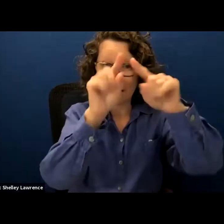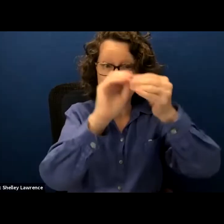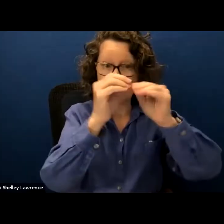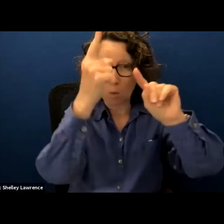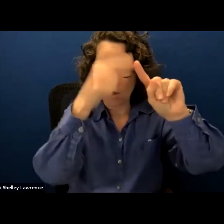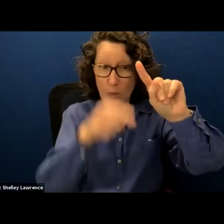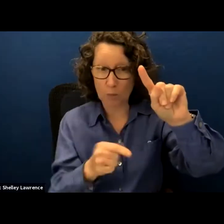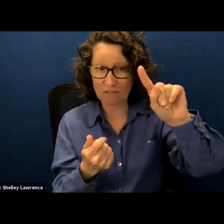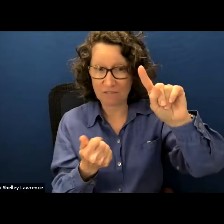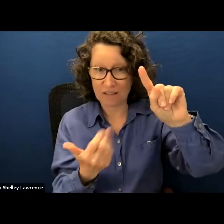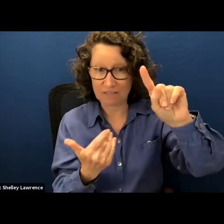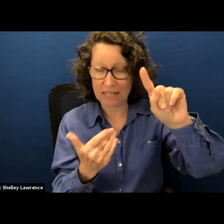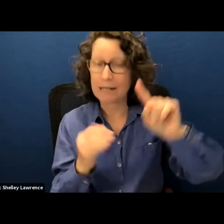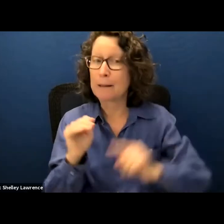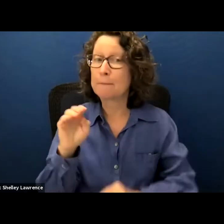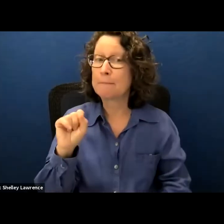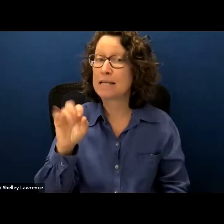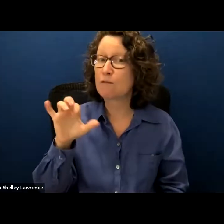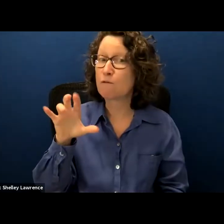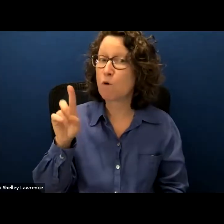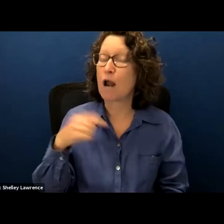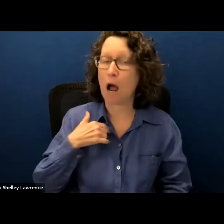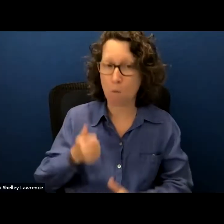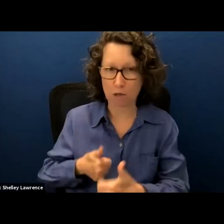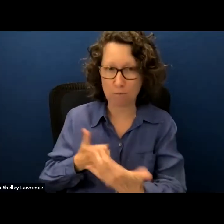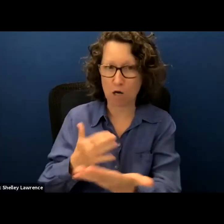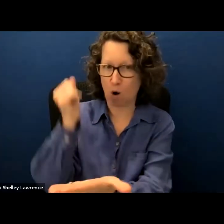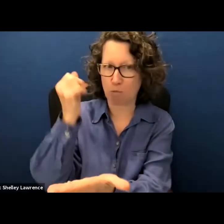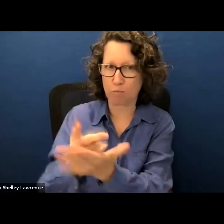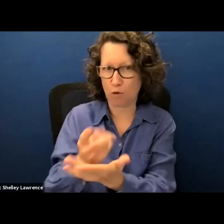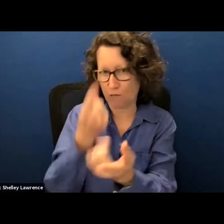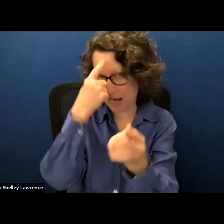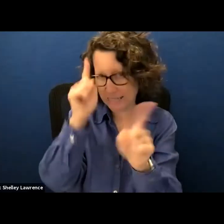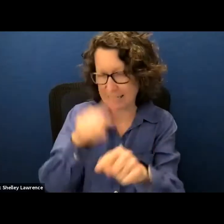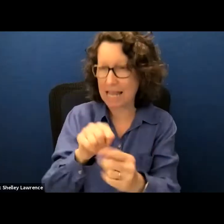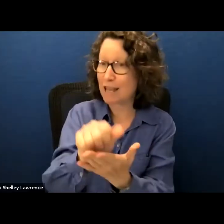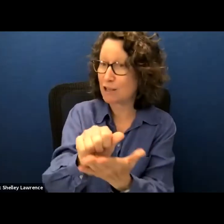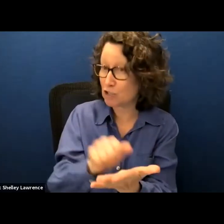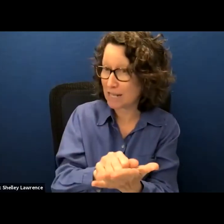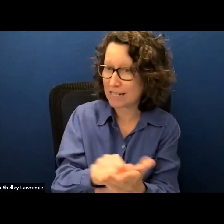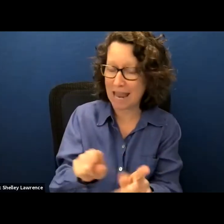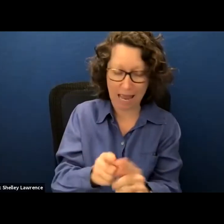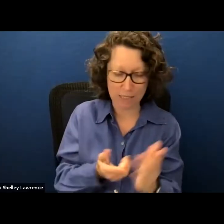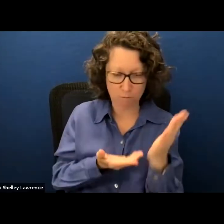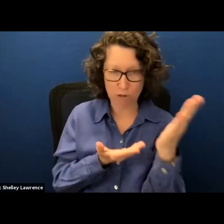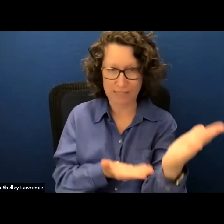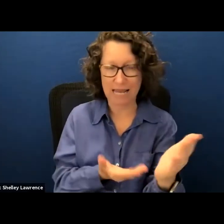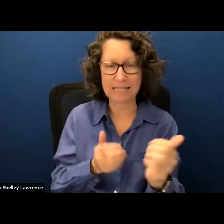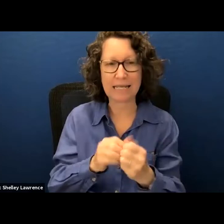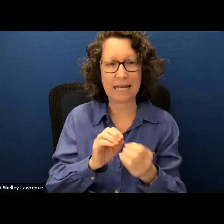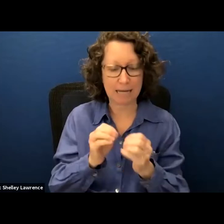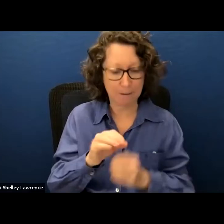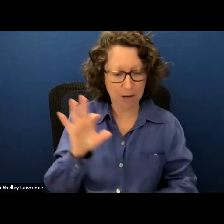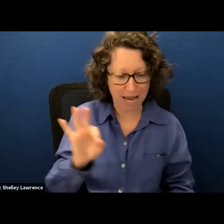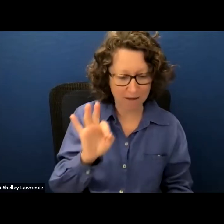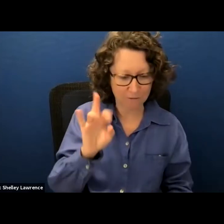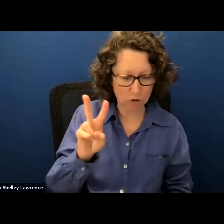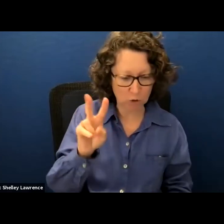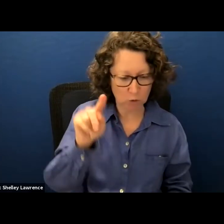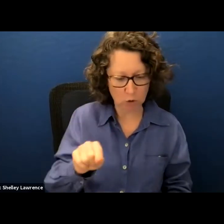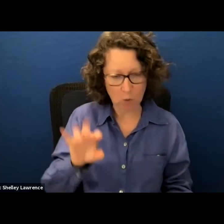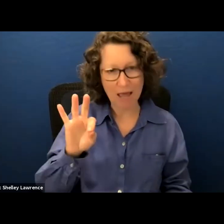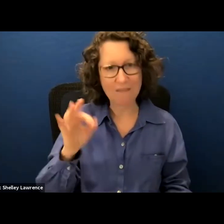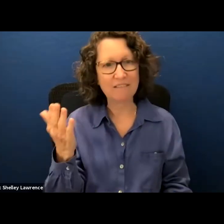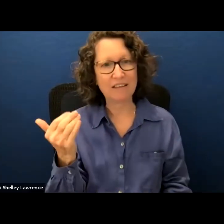Ford? Thank you. I'd like to make a motion to approve the consent agenda as presented in items F2 to